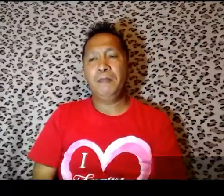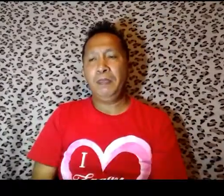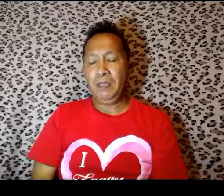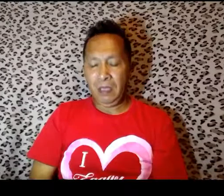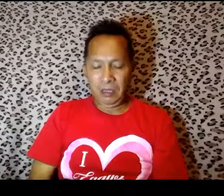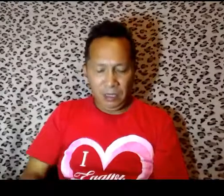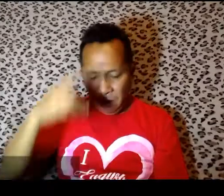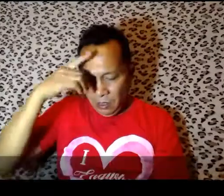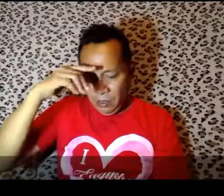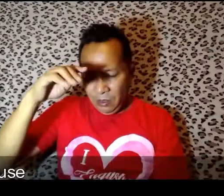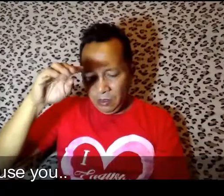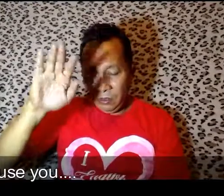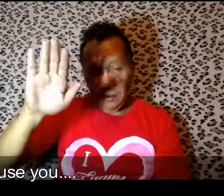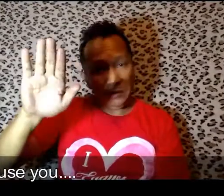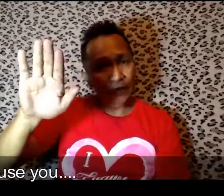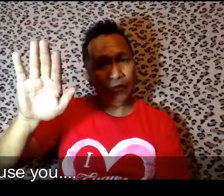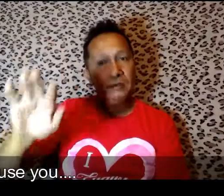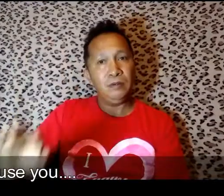Cause you